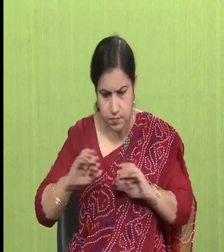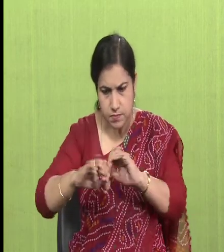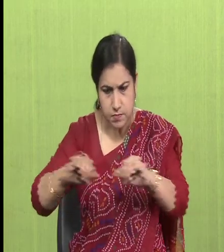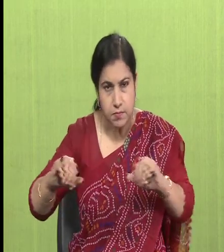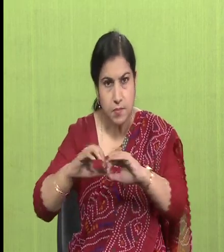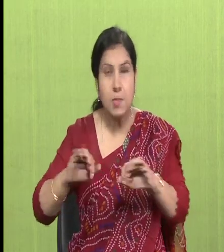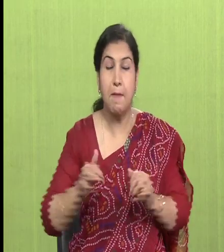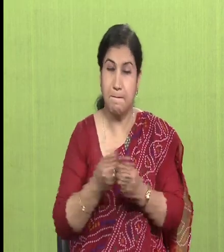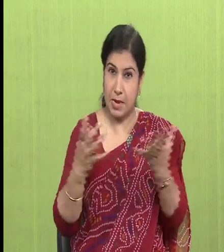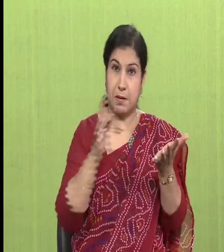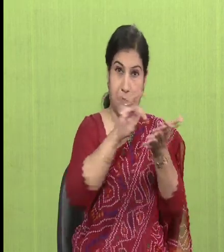Valley civilization.